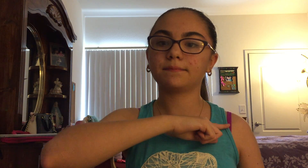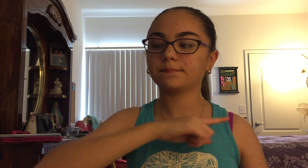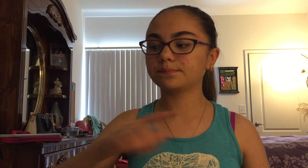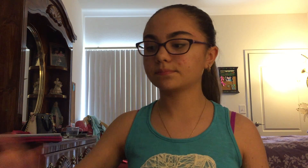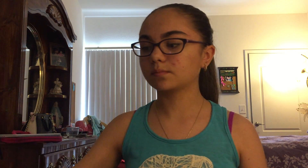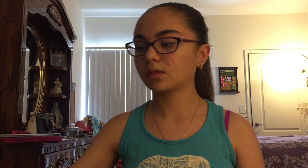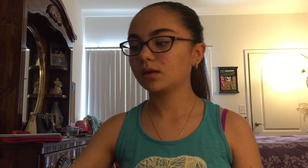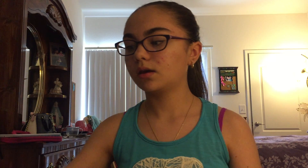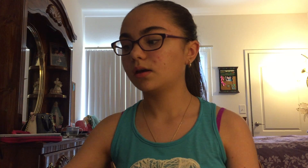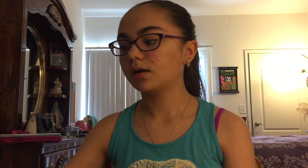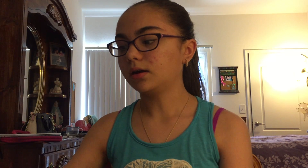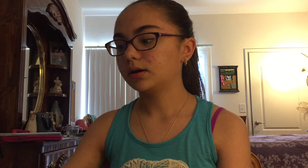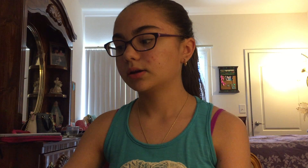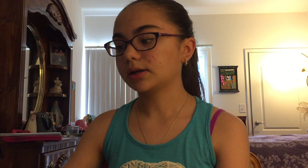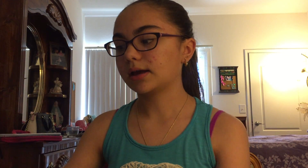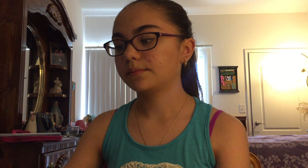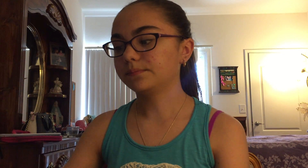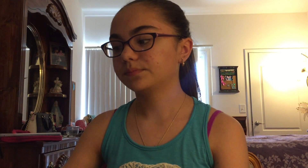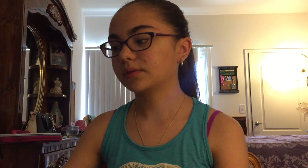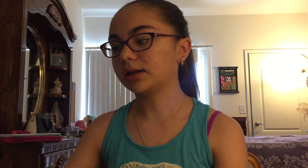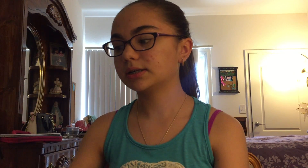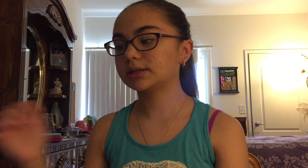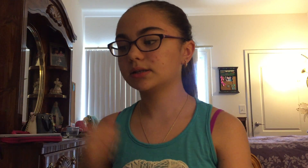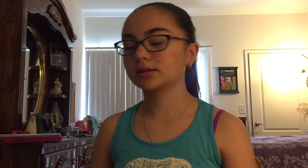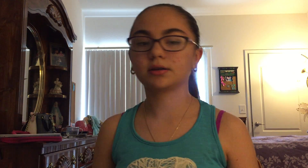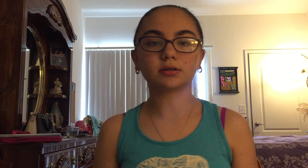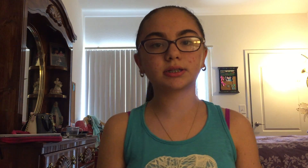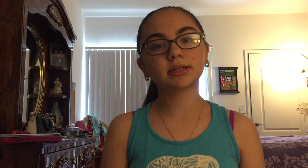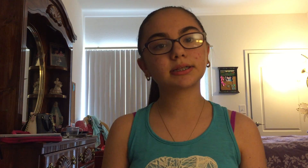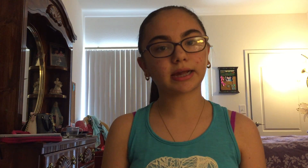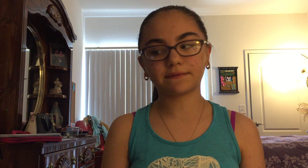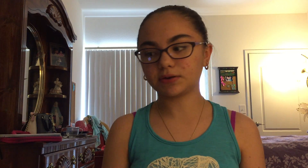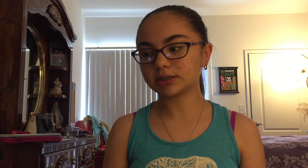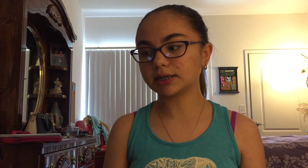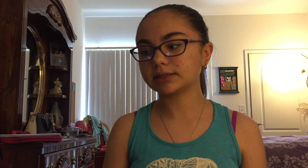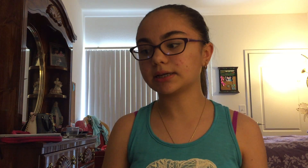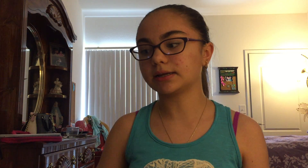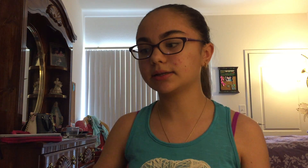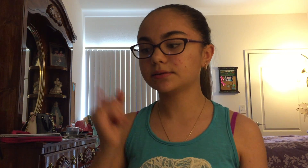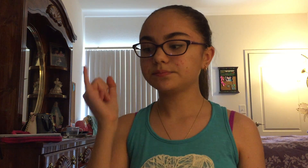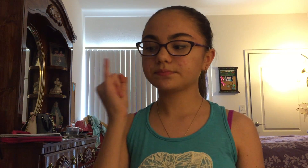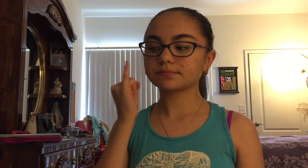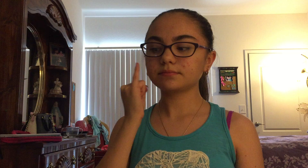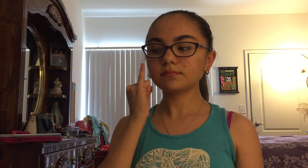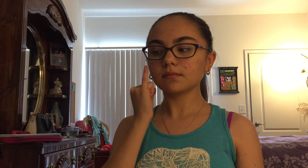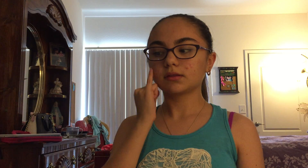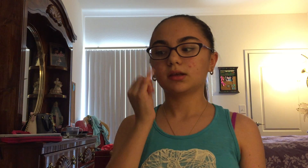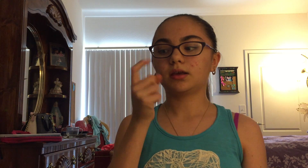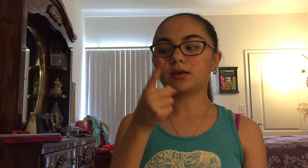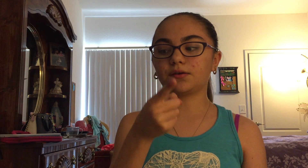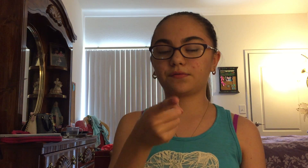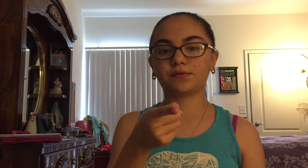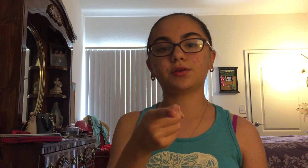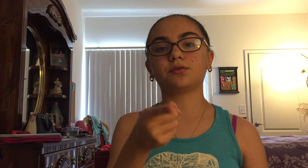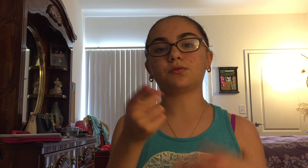okay then it goes into the second verse and it says if you